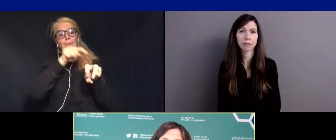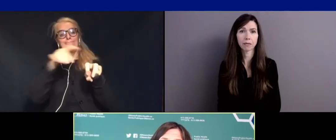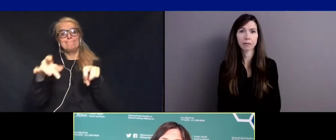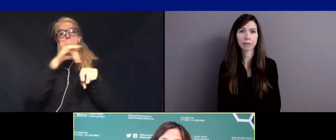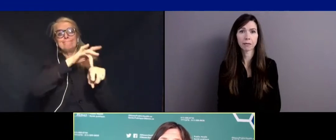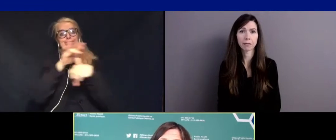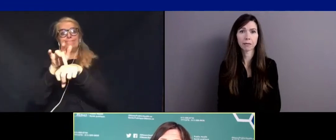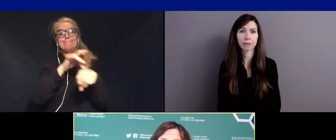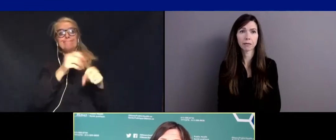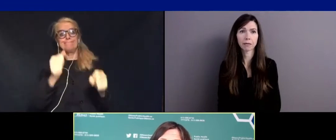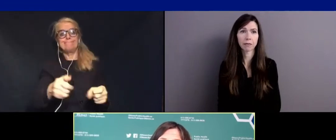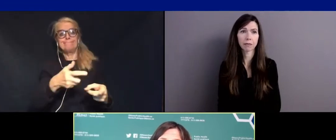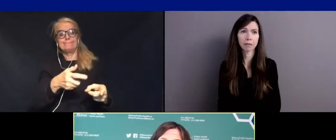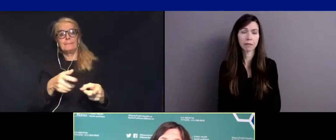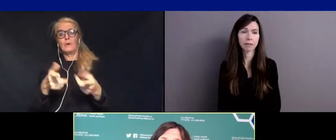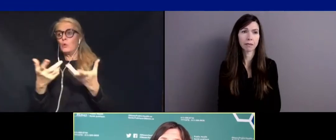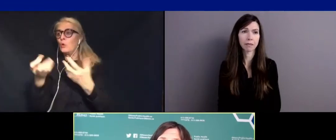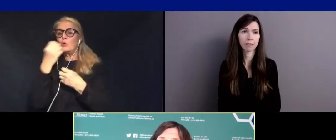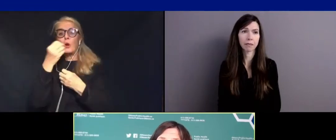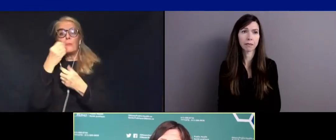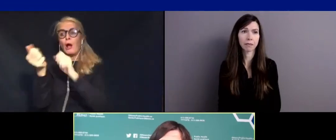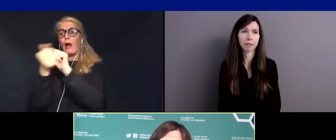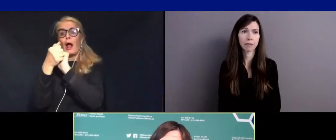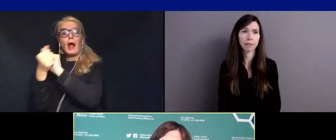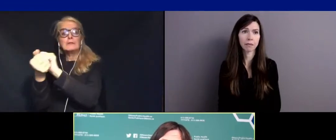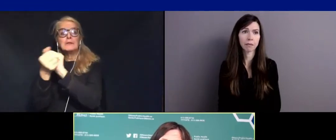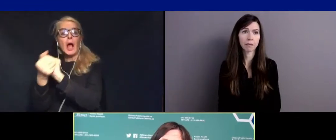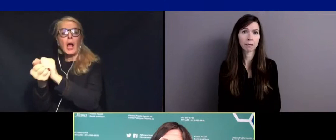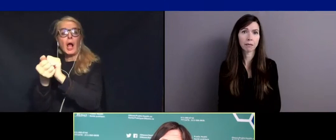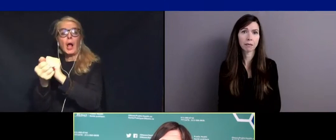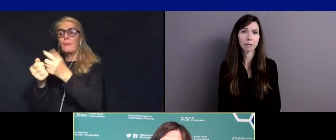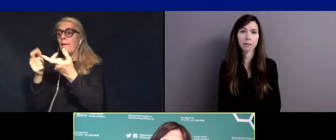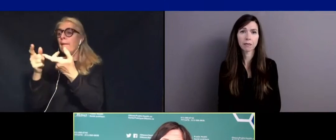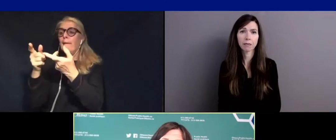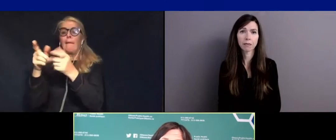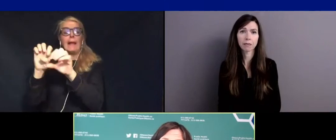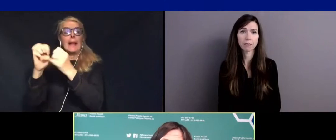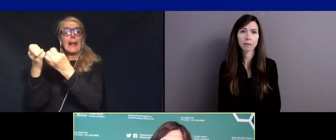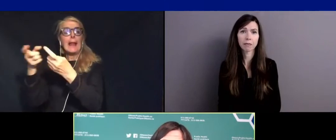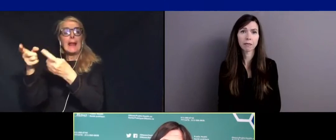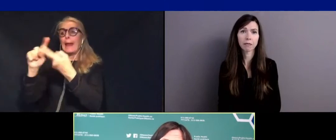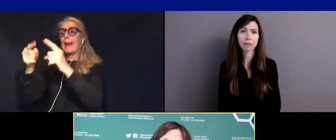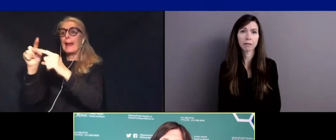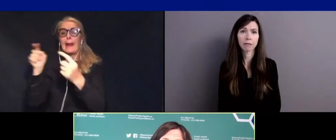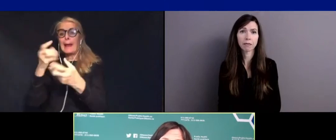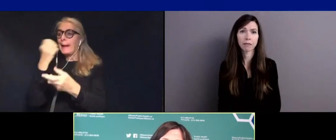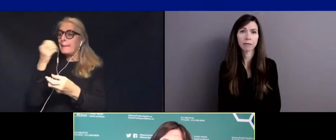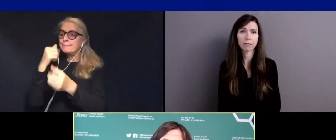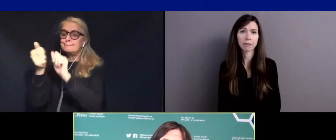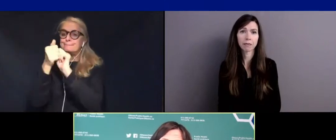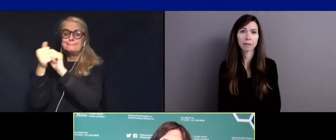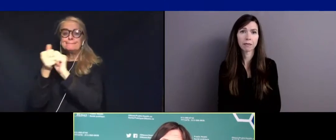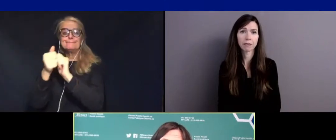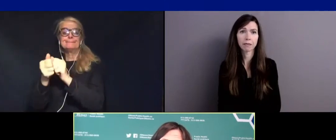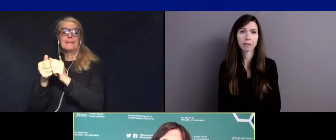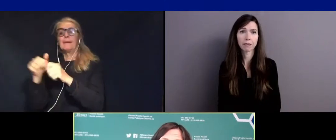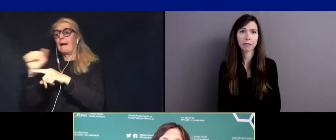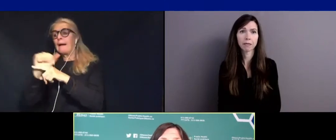repas pris ensemble par des coéquipiers, des parents, des entraîneurs et d'autres